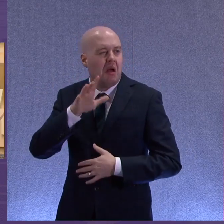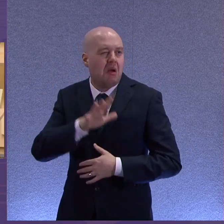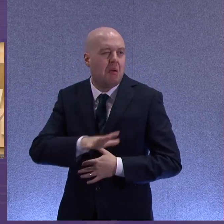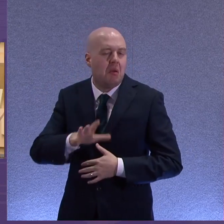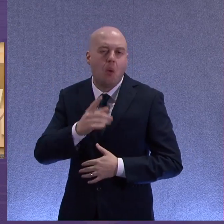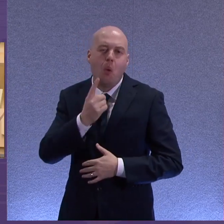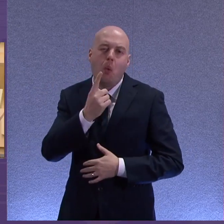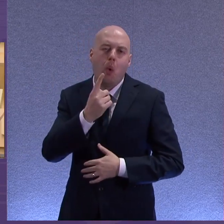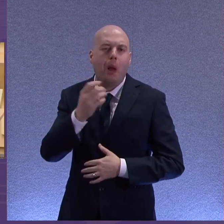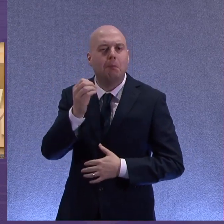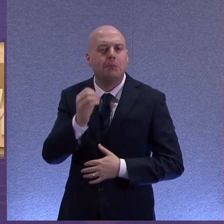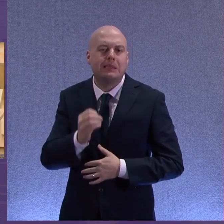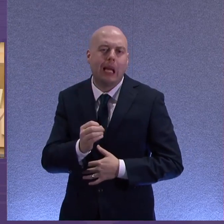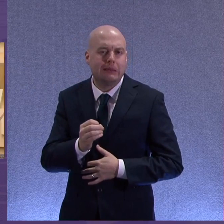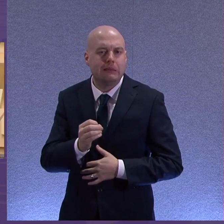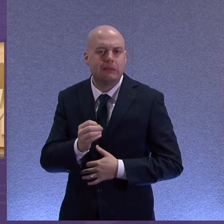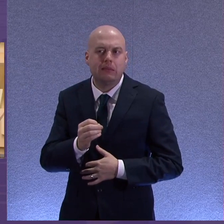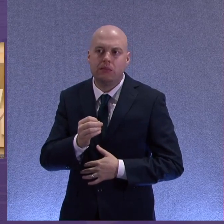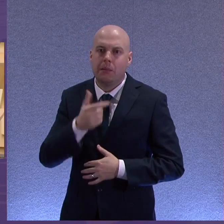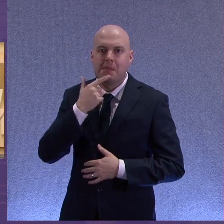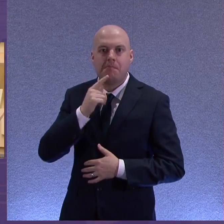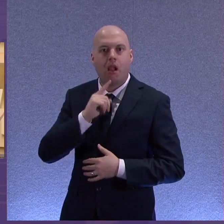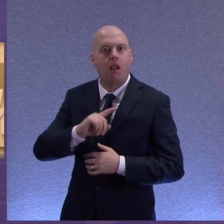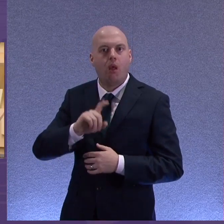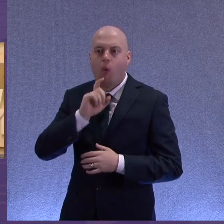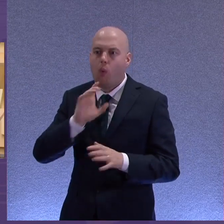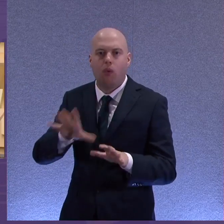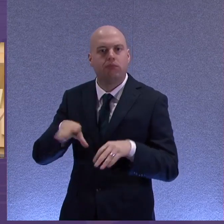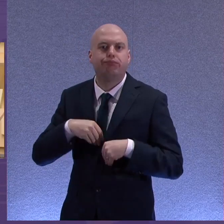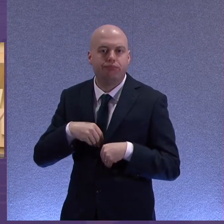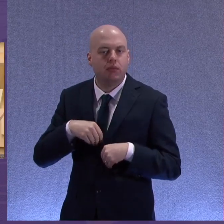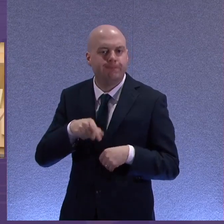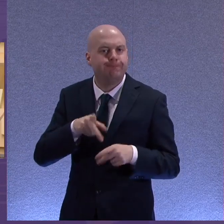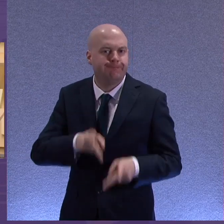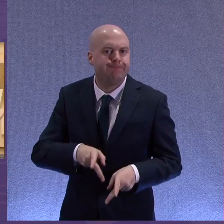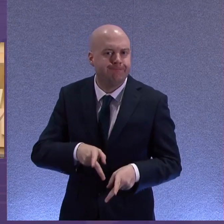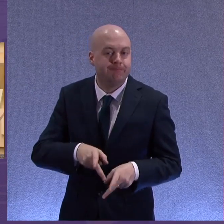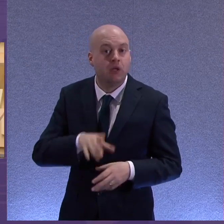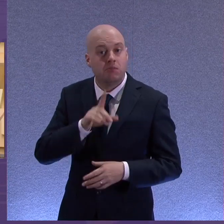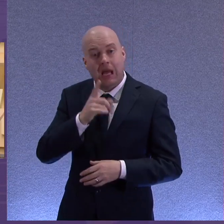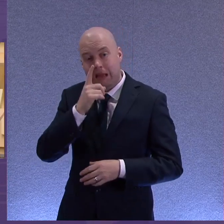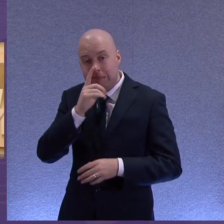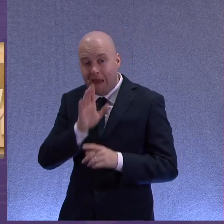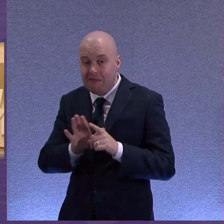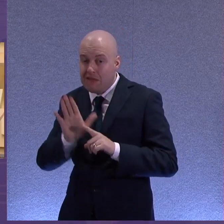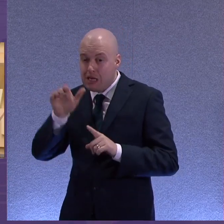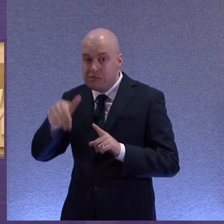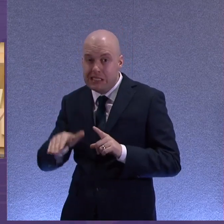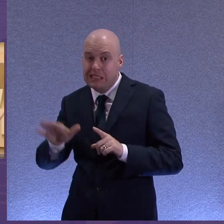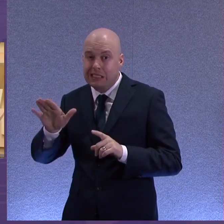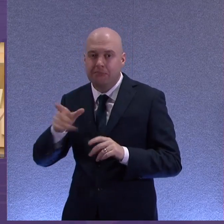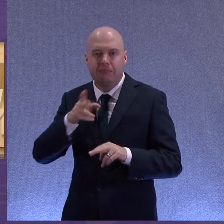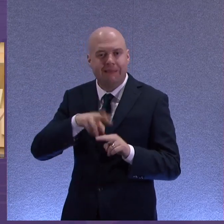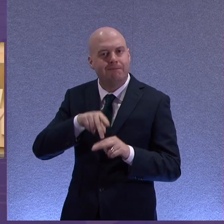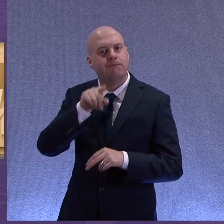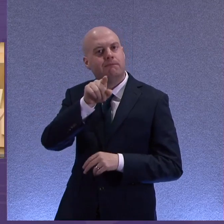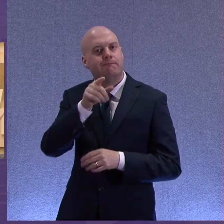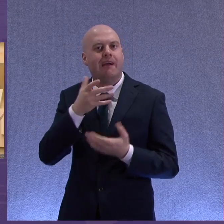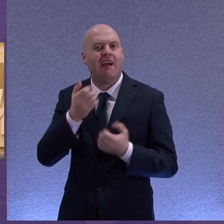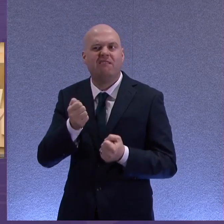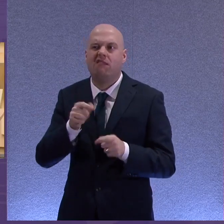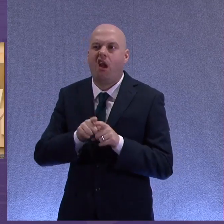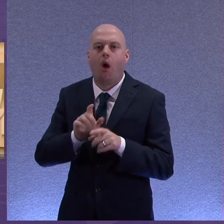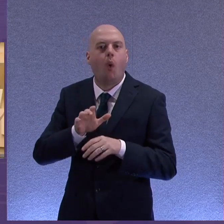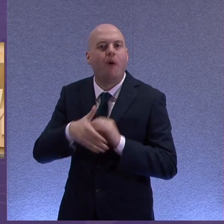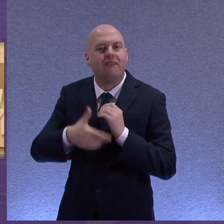That increases steeply as people's age increases. So it's much, much higher than that if you're in the over